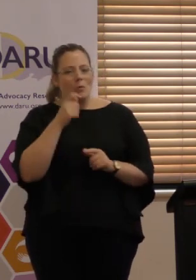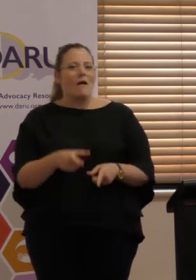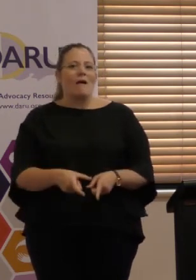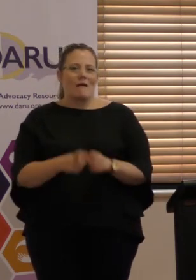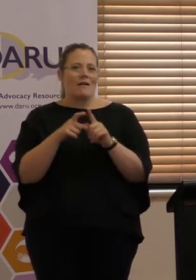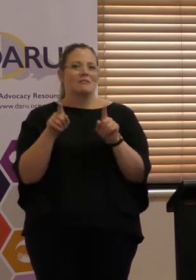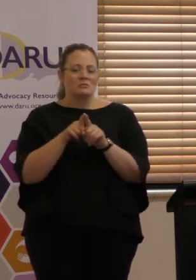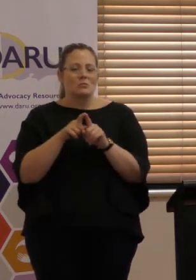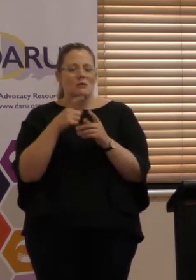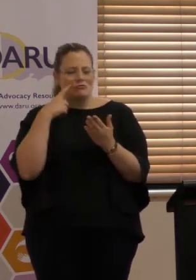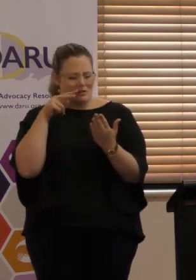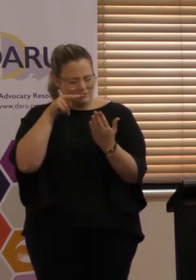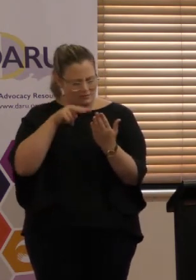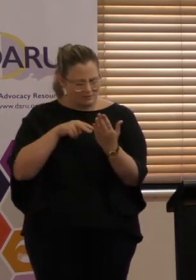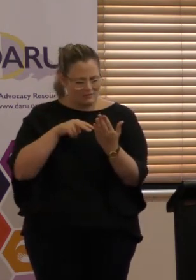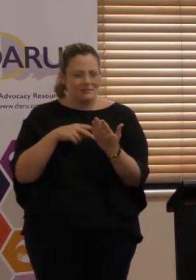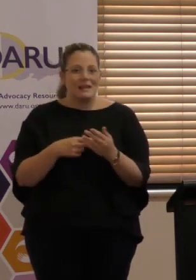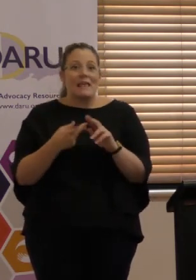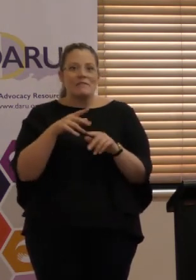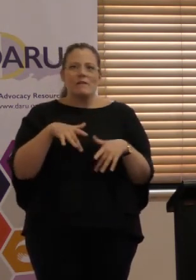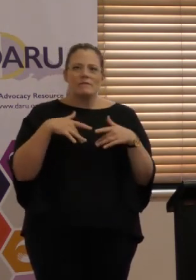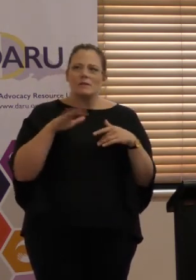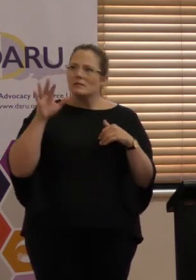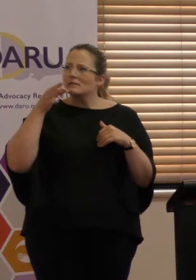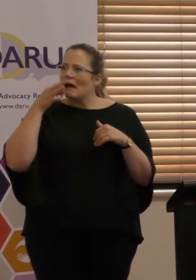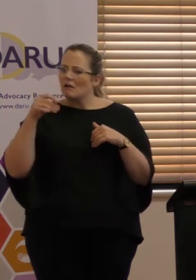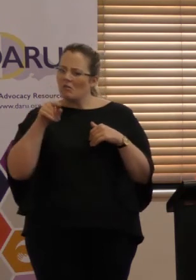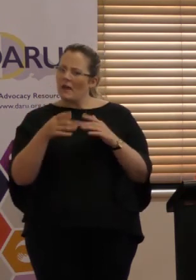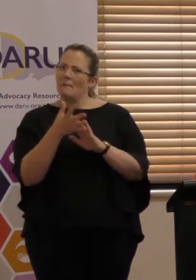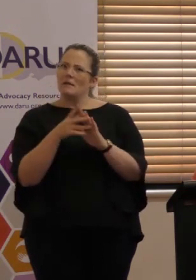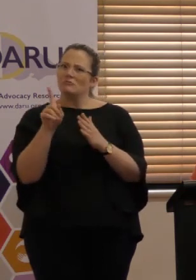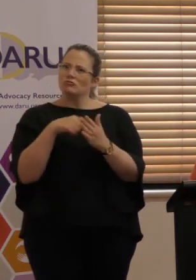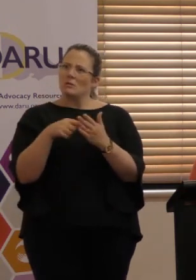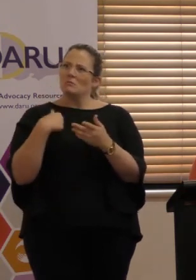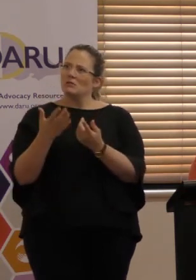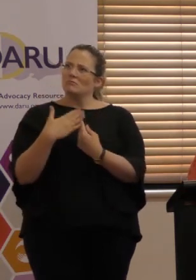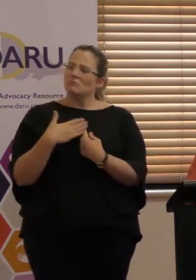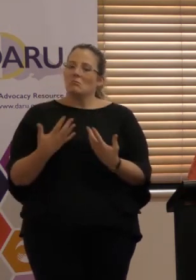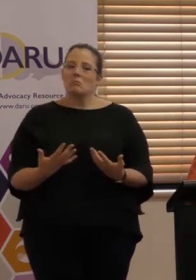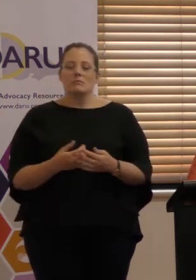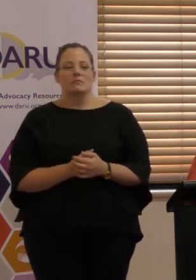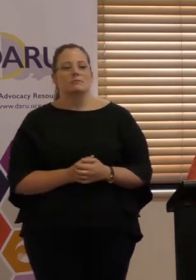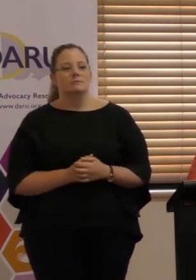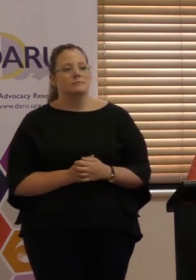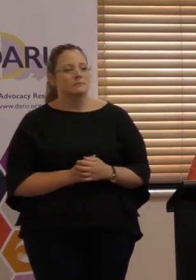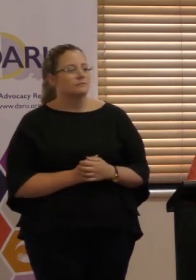even more, even if they think to ask, okay, is this being discriminatory? Young people